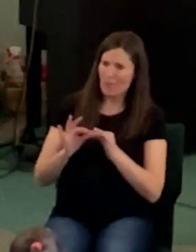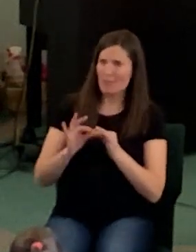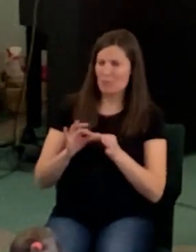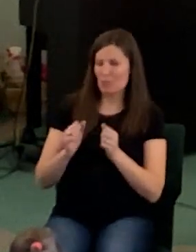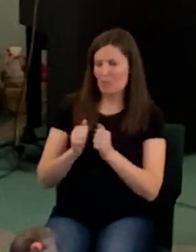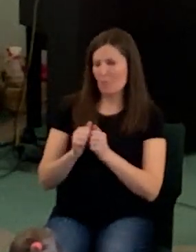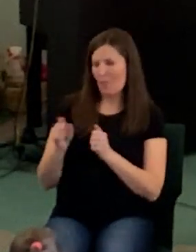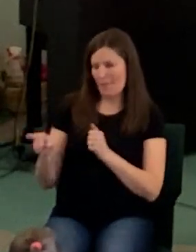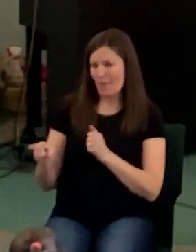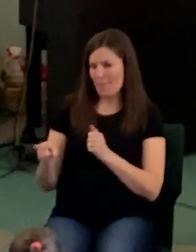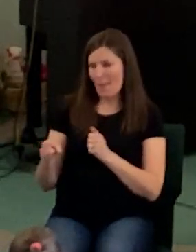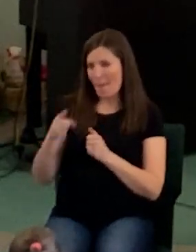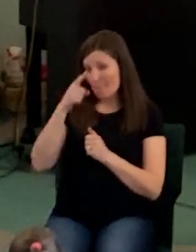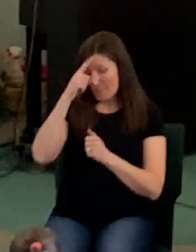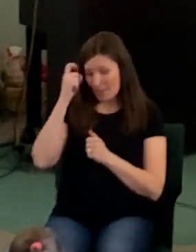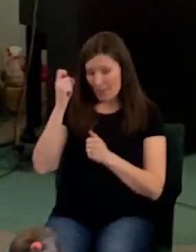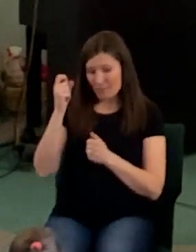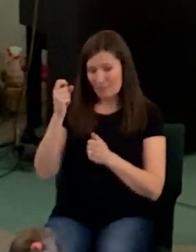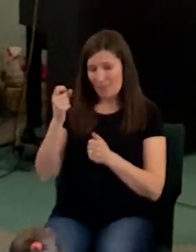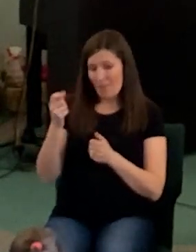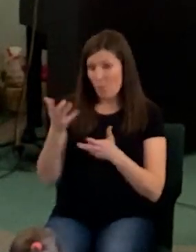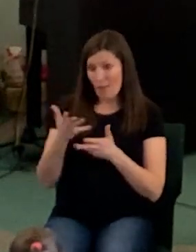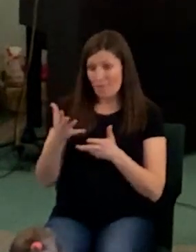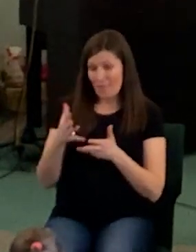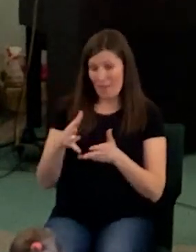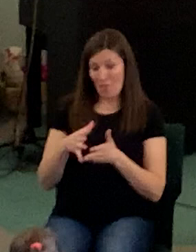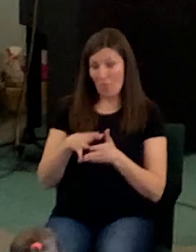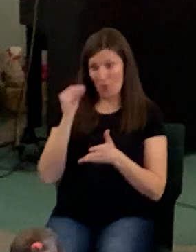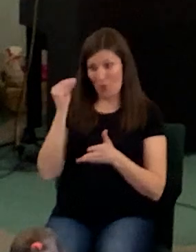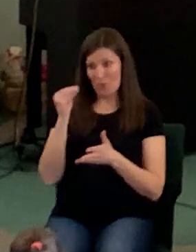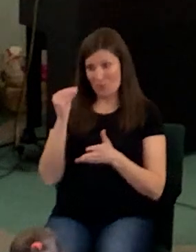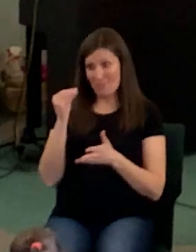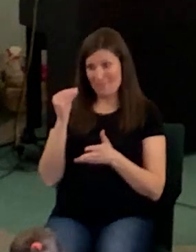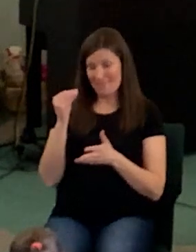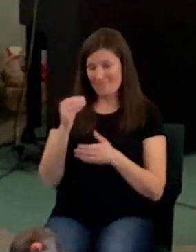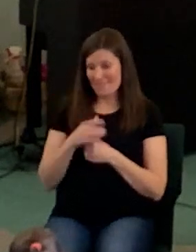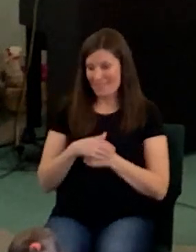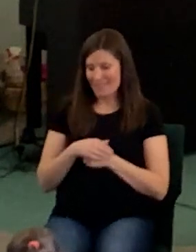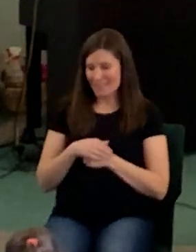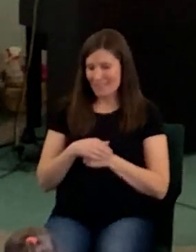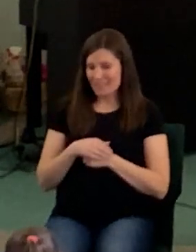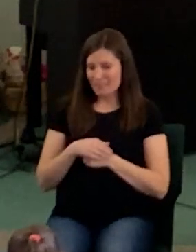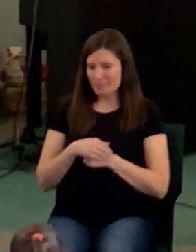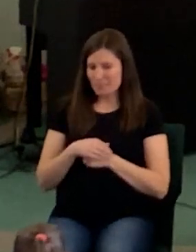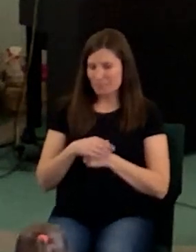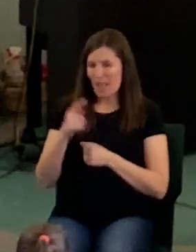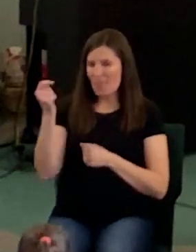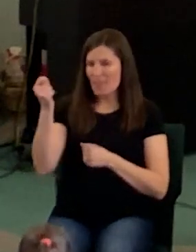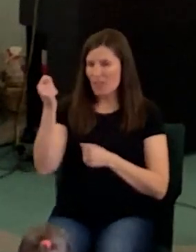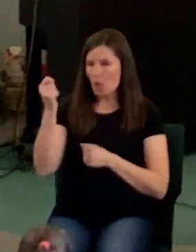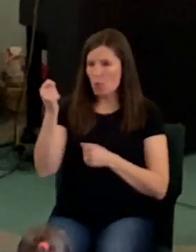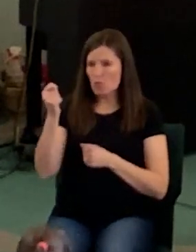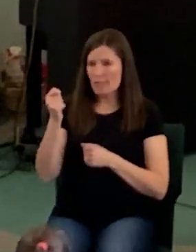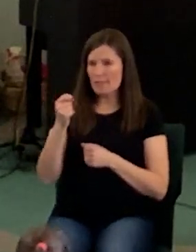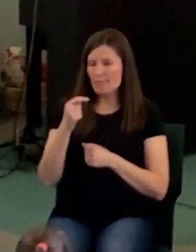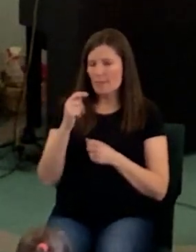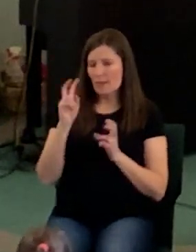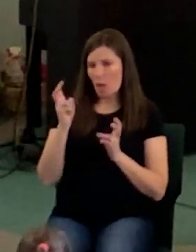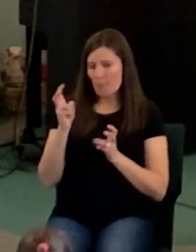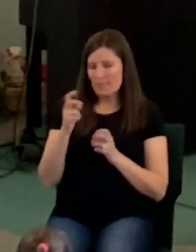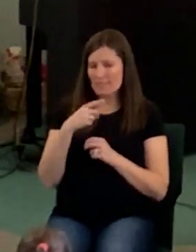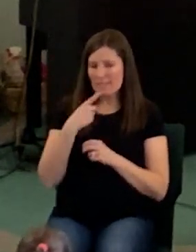with him because of the lesson they have just learned. John Calvin, in his commentary on these